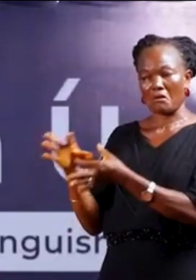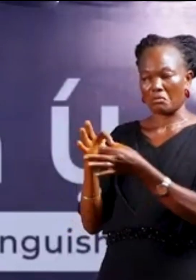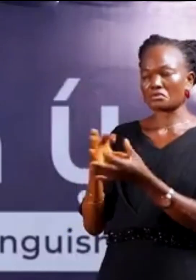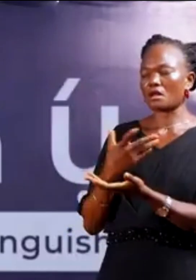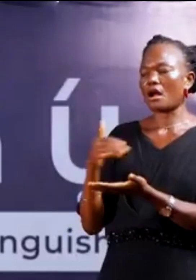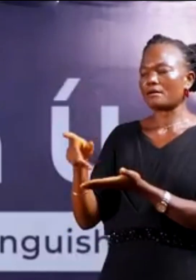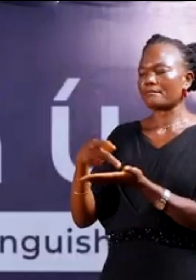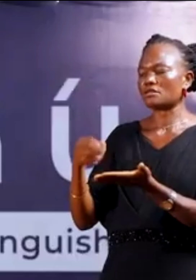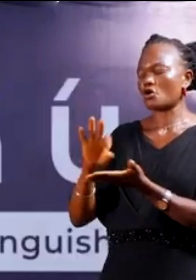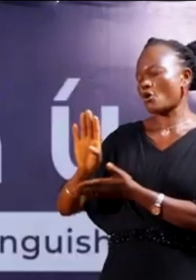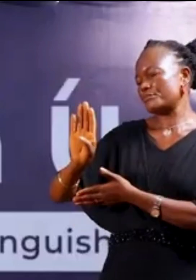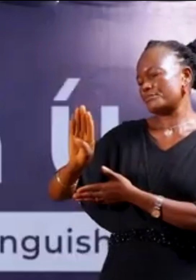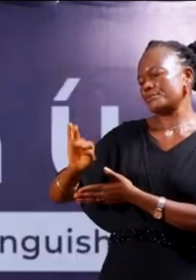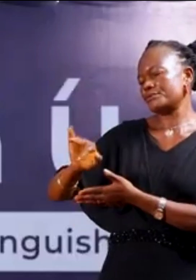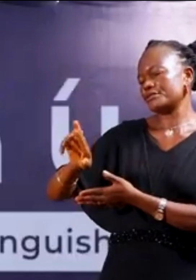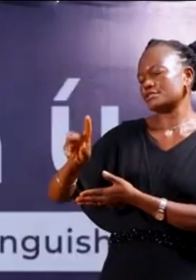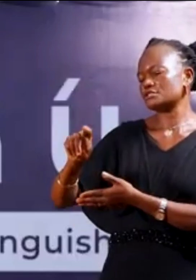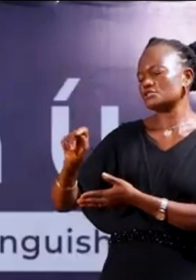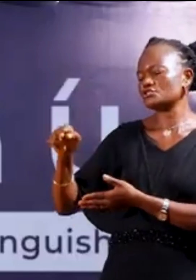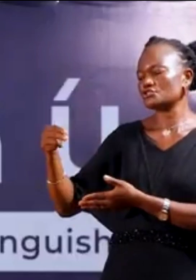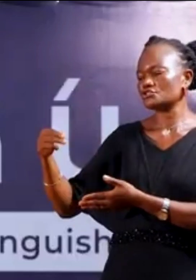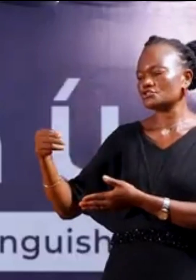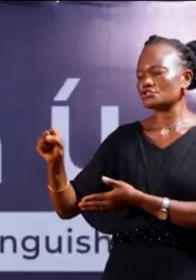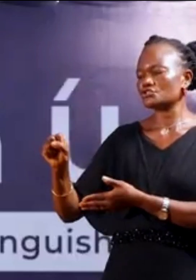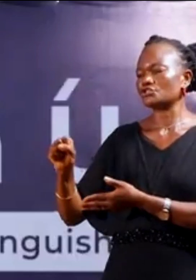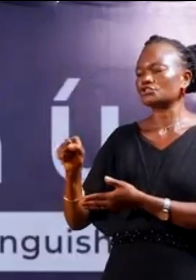part of British colonial rule.